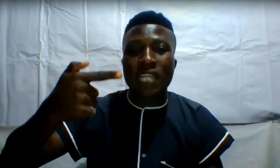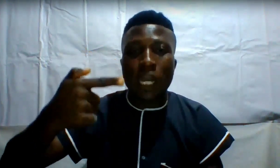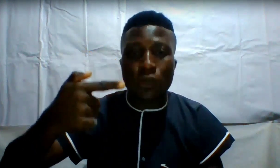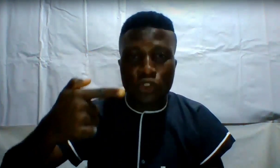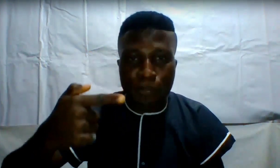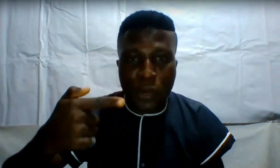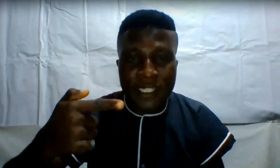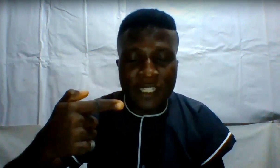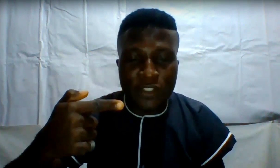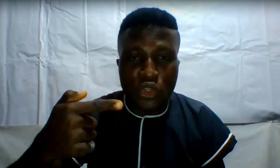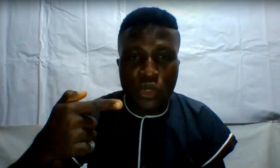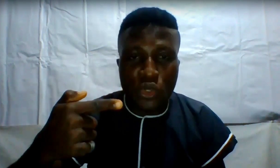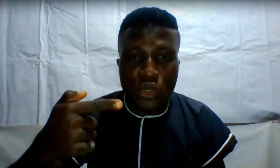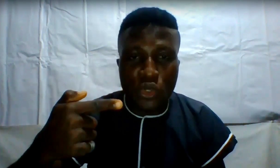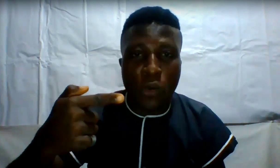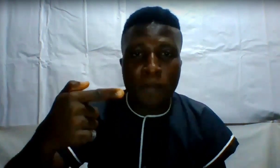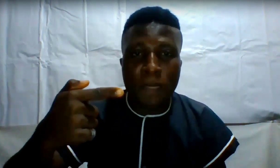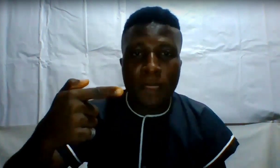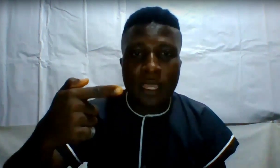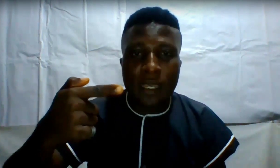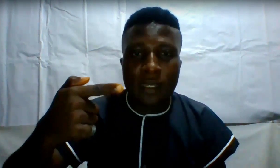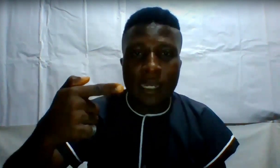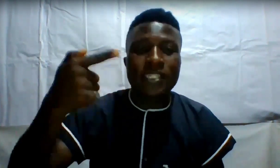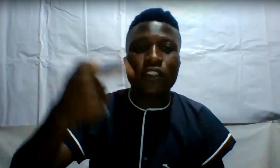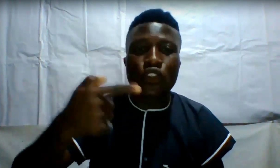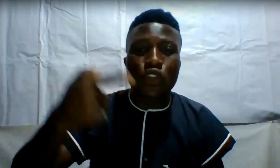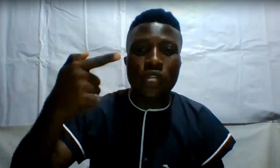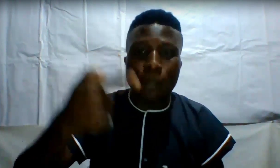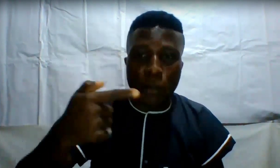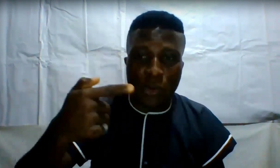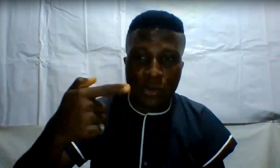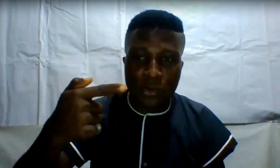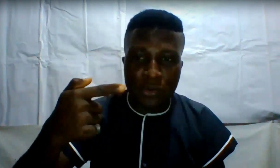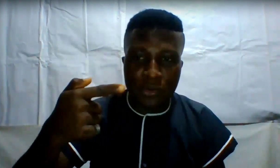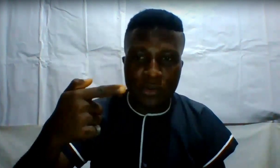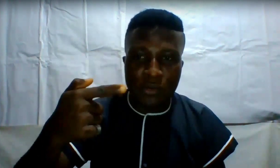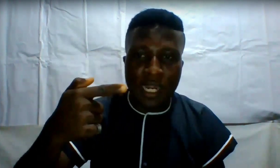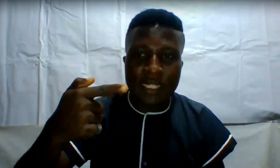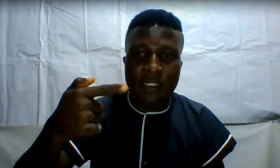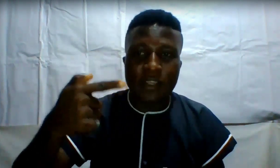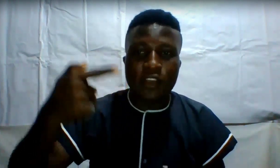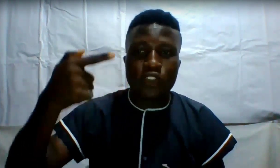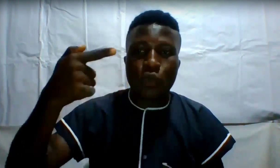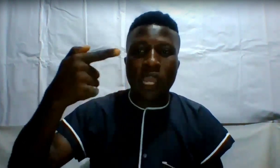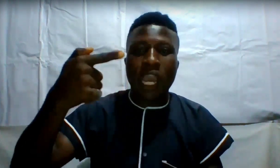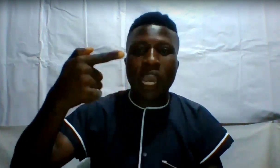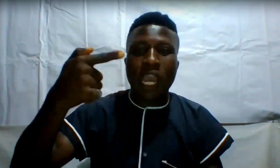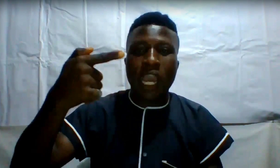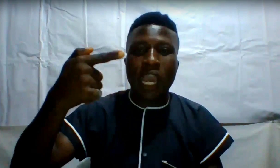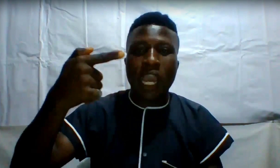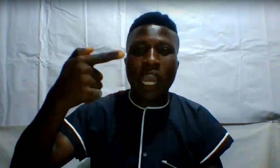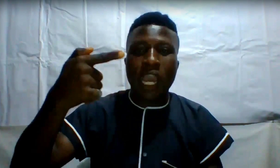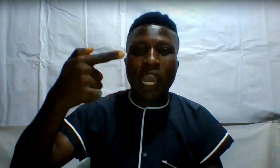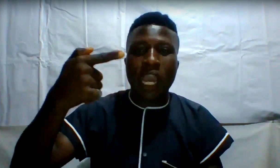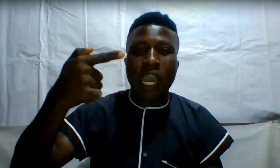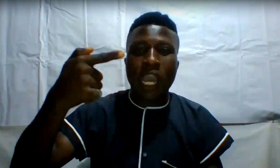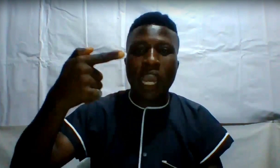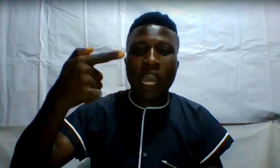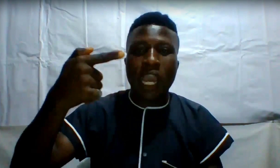neighbor, as if you're pointing to your neighbor, right? So we have letter G. For